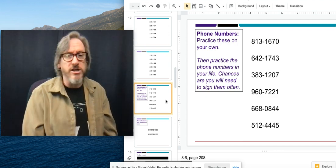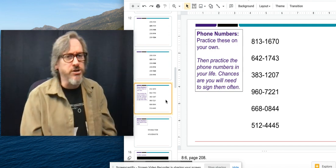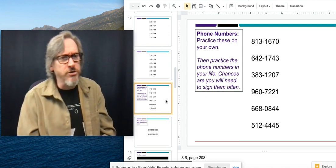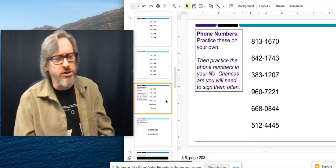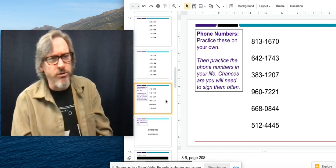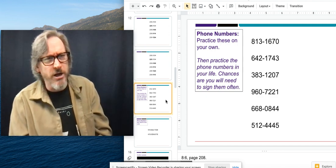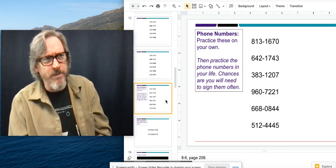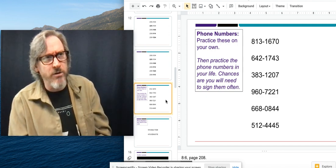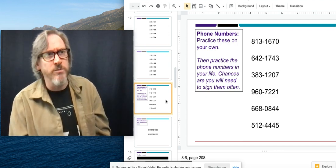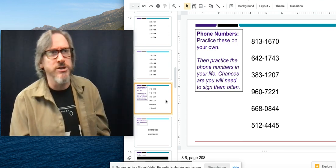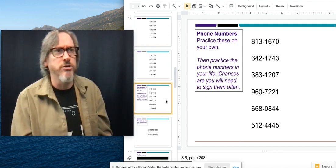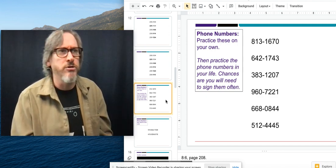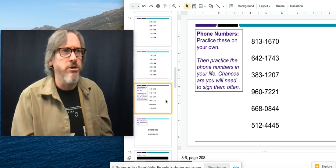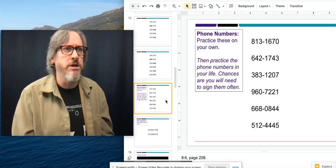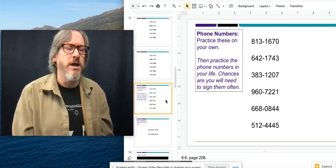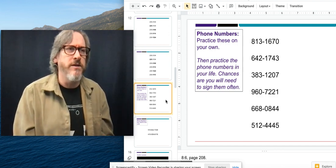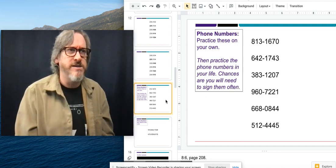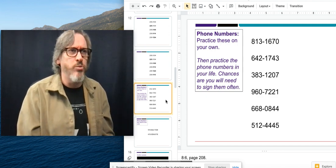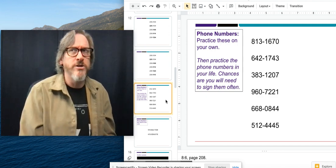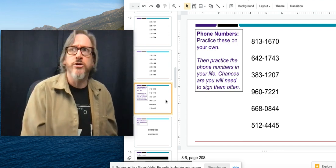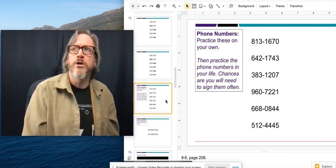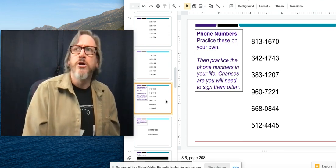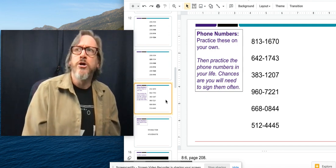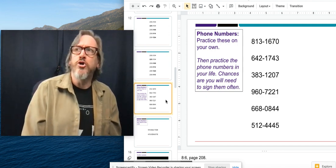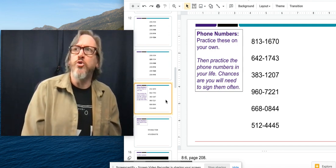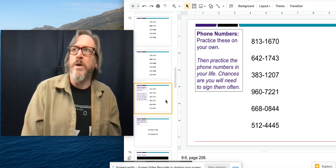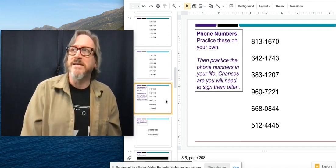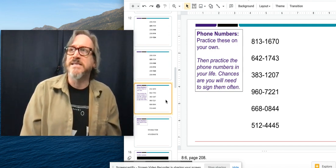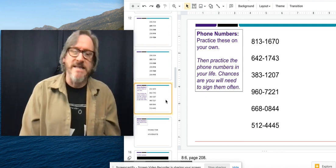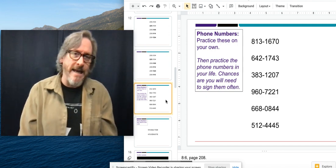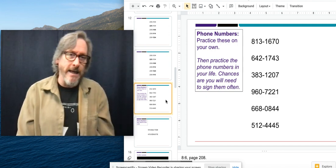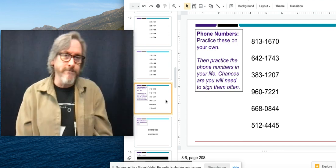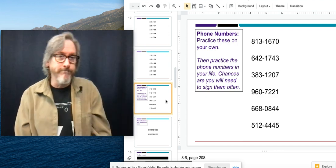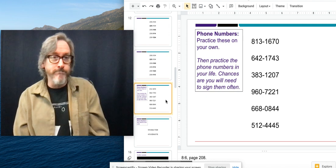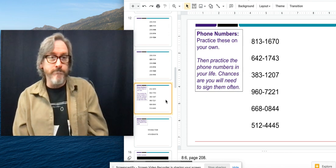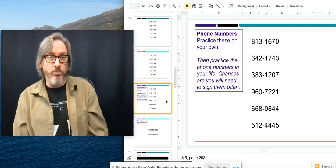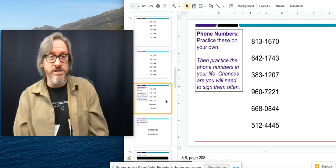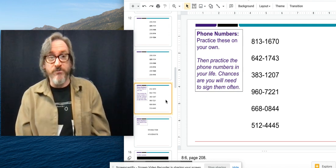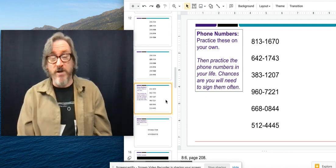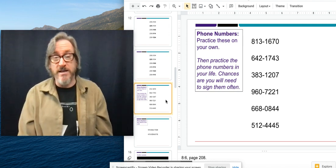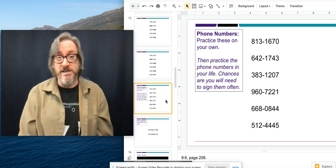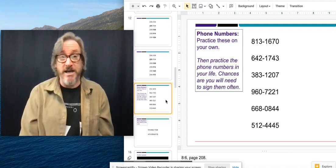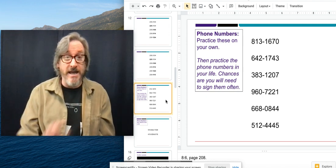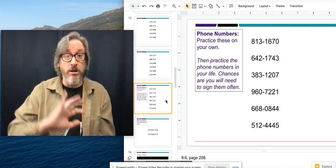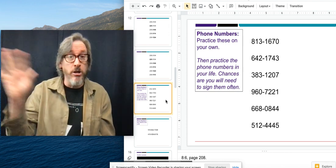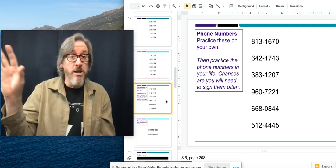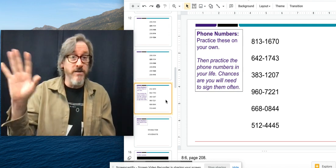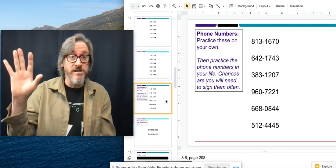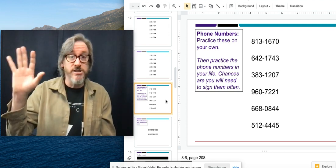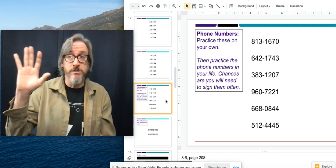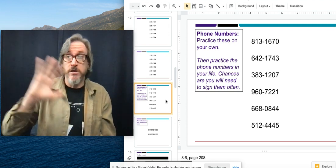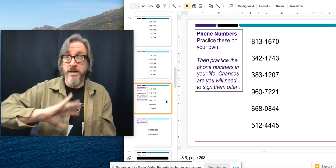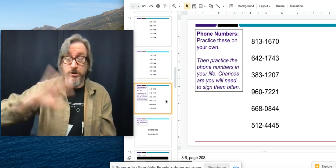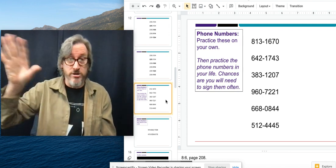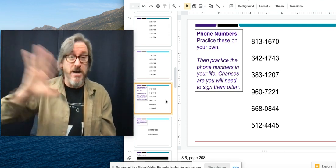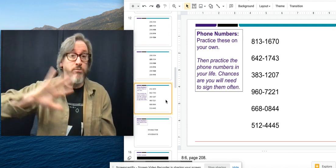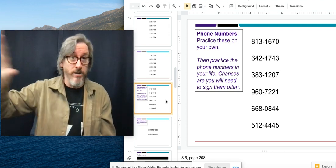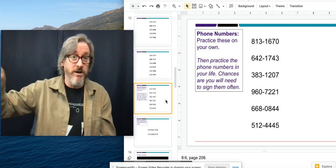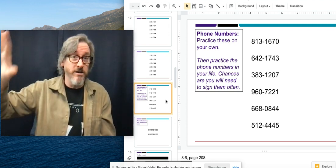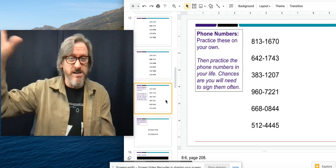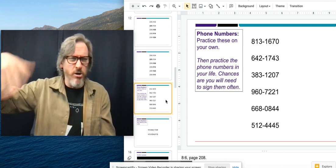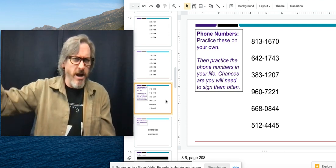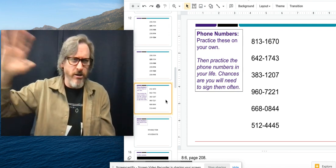I just heard a story about there was a girl this winter who went sledding with some friends on a hill that's in her